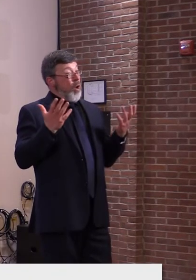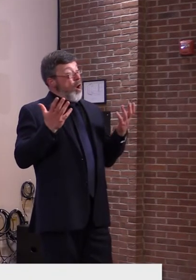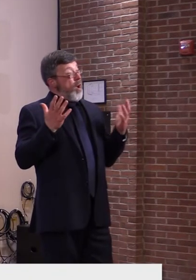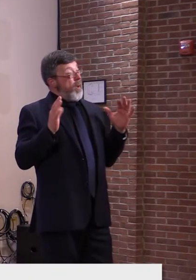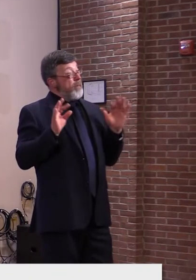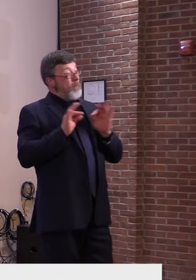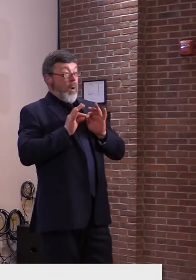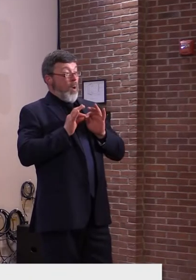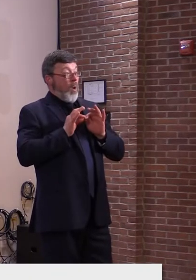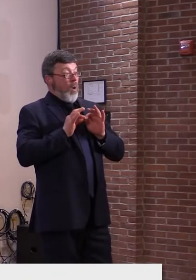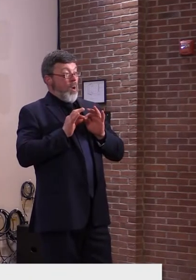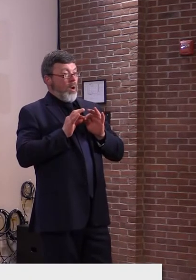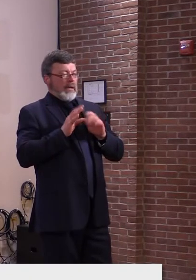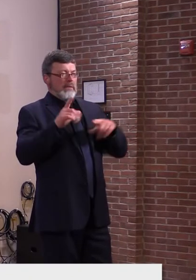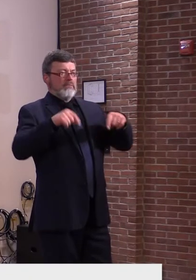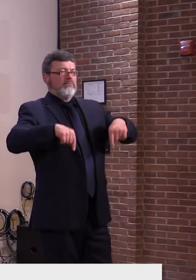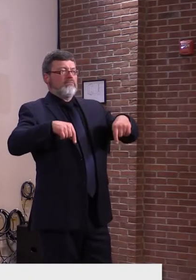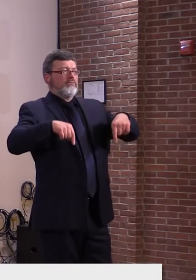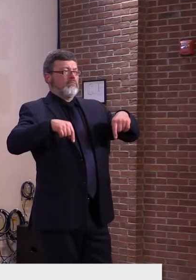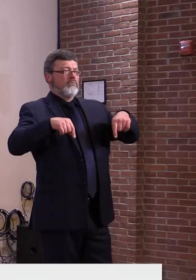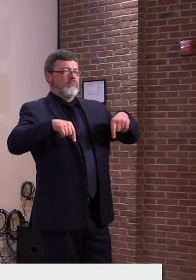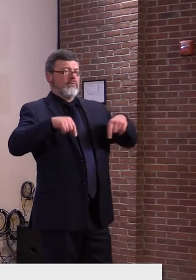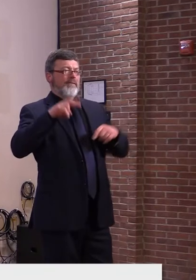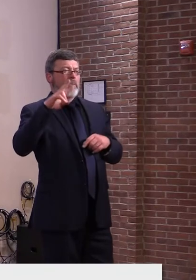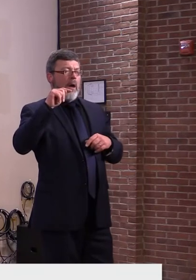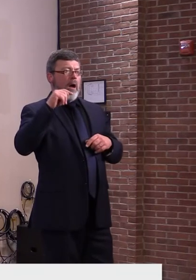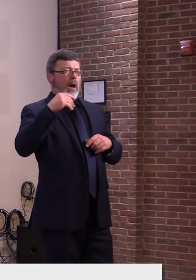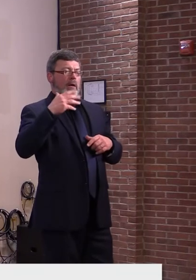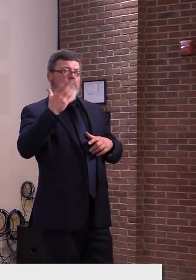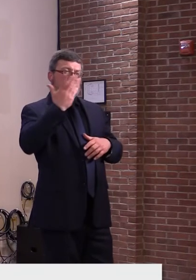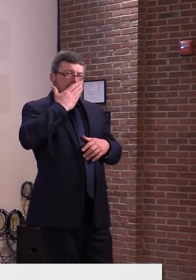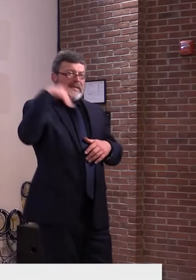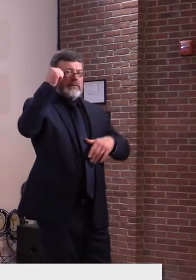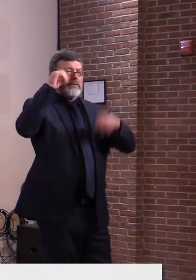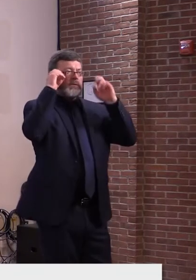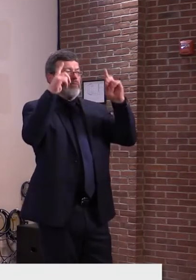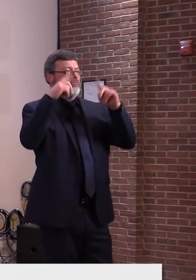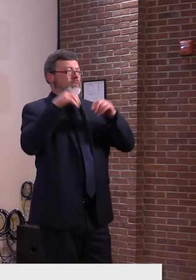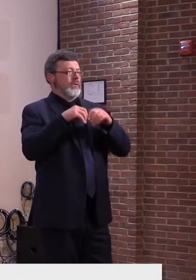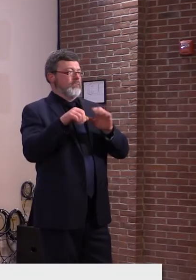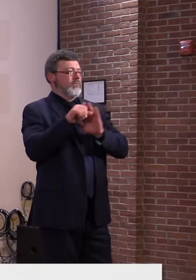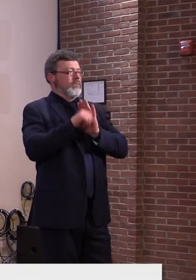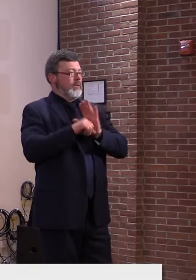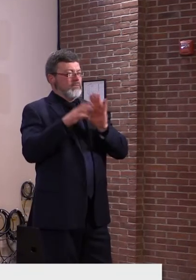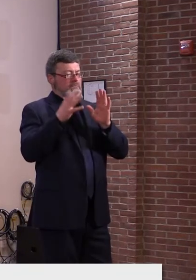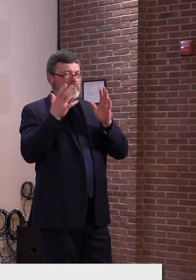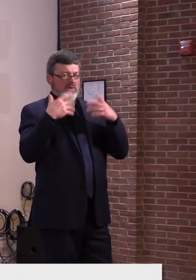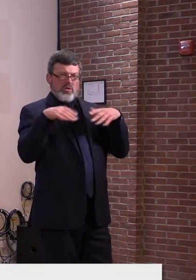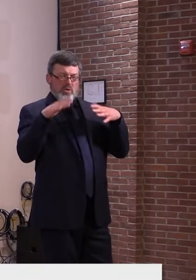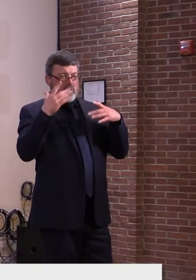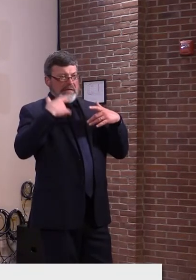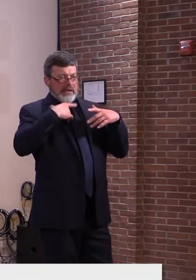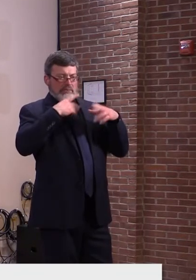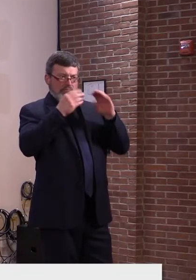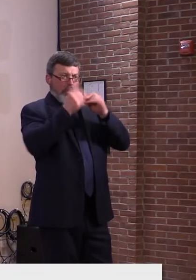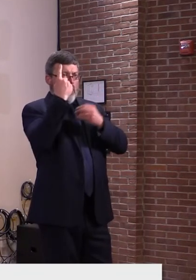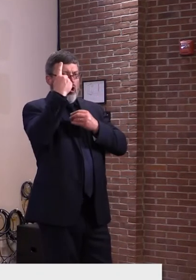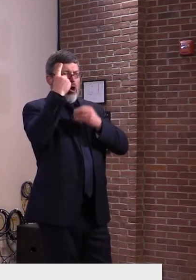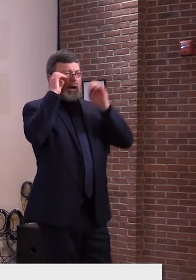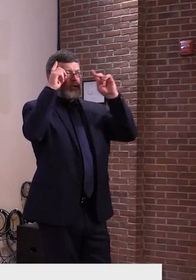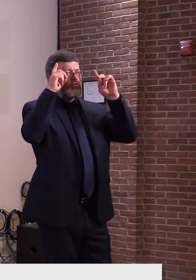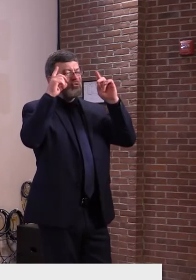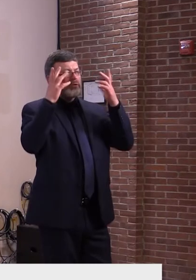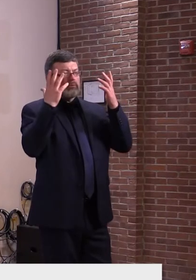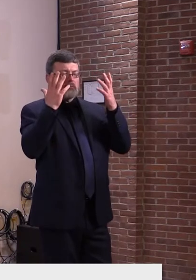in education. So we, you know, live in a state where we value education and make those investments accordingly. I